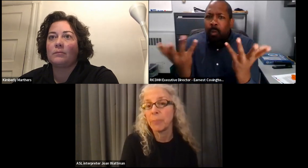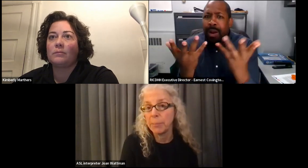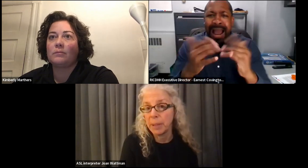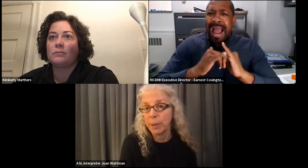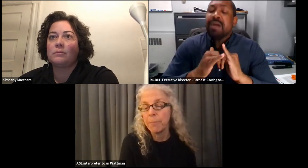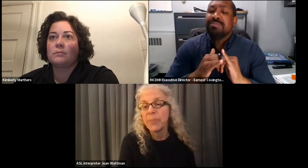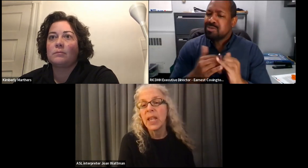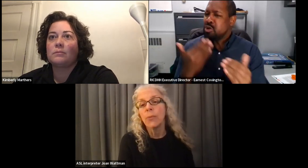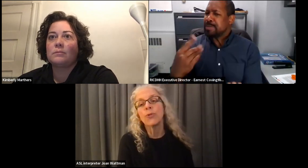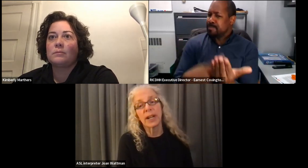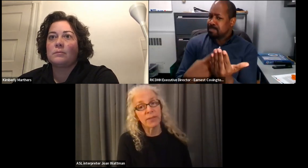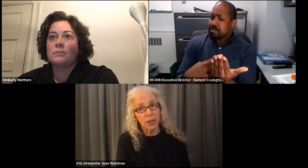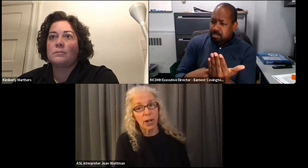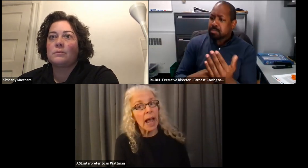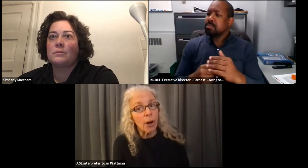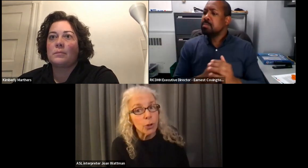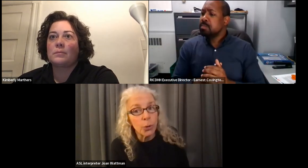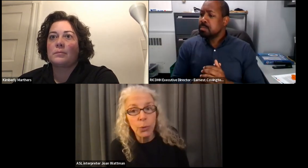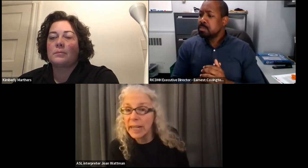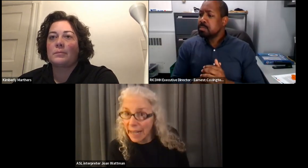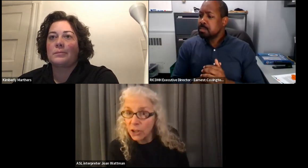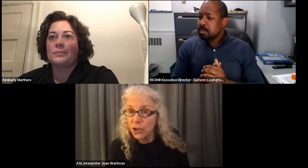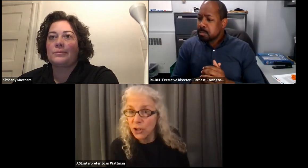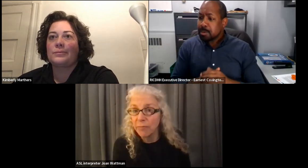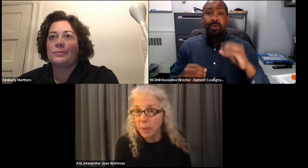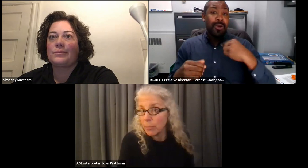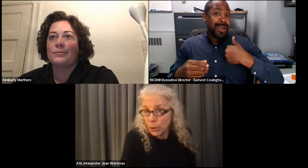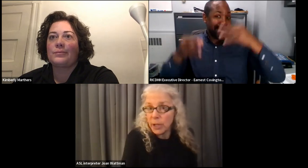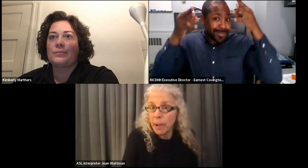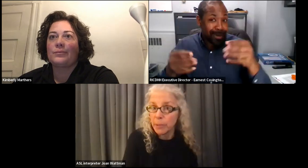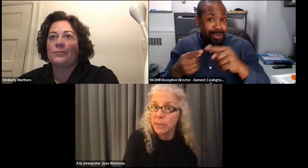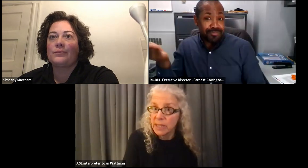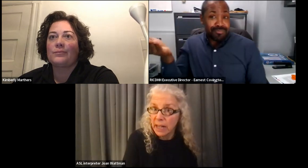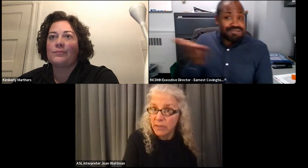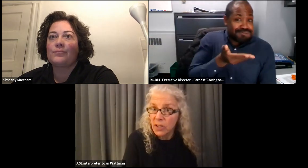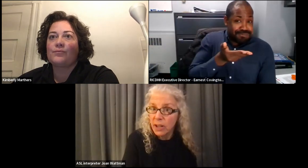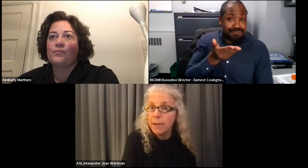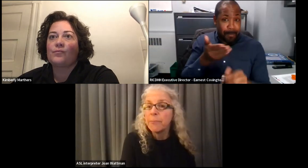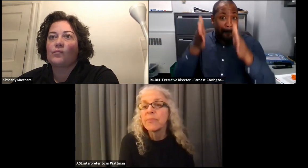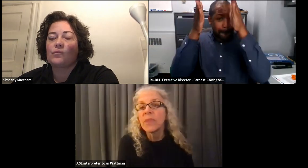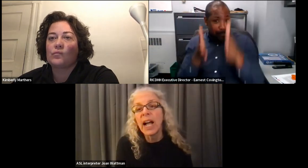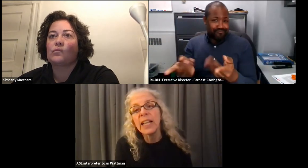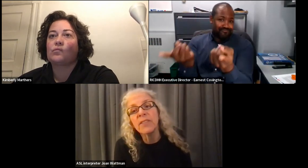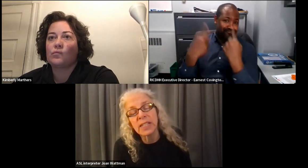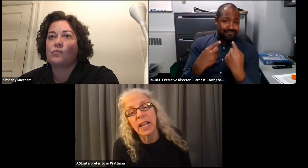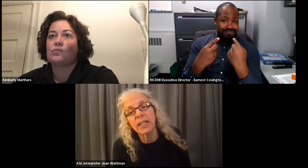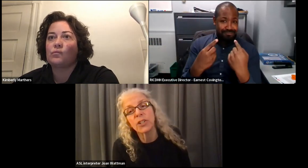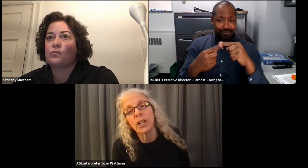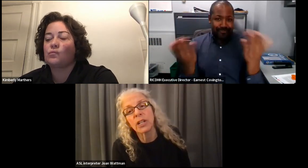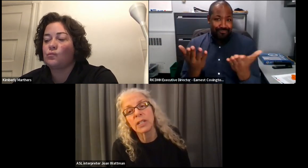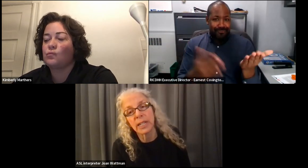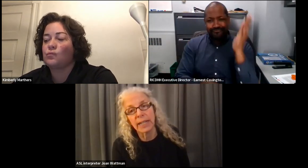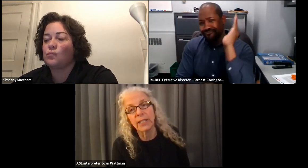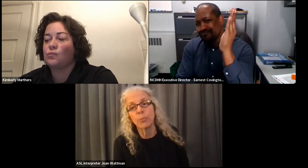for deafblind people. We're trying to figure out how to engage deafblind community members themselves. I have